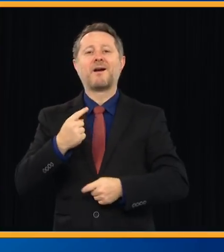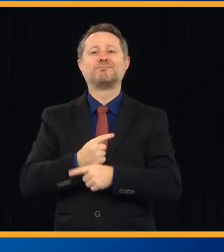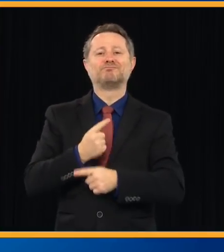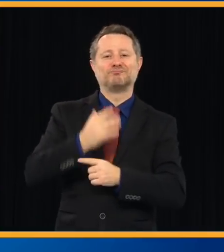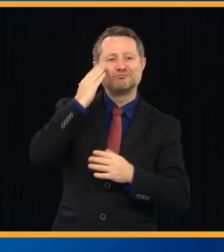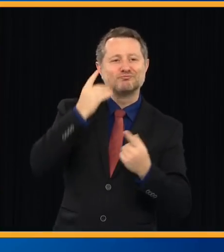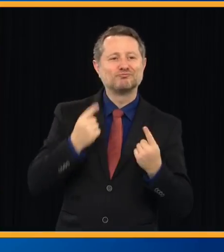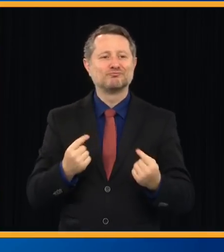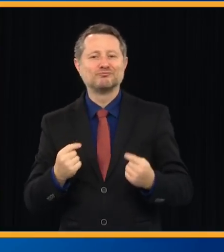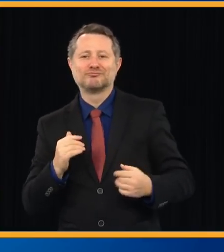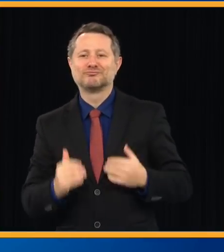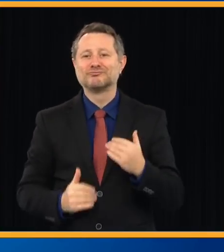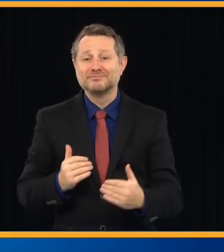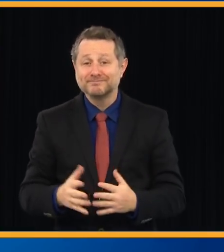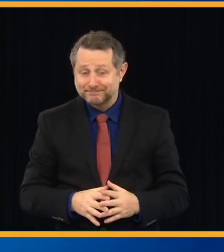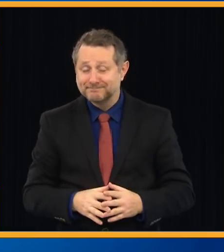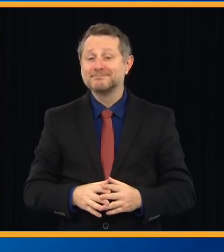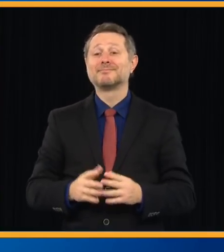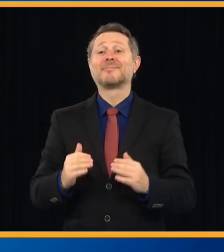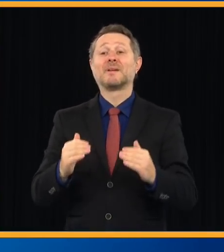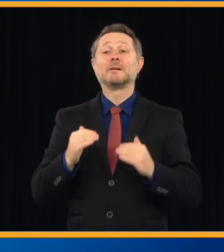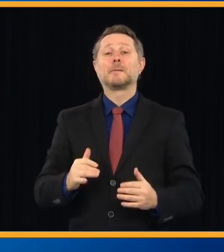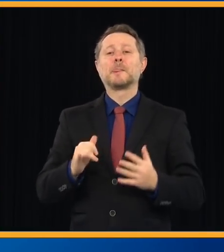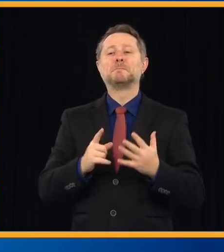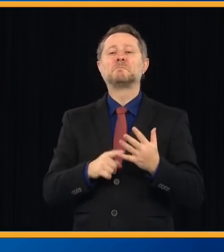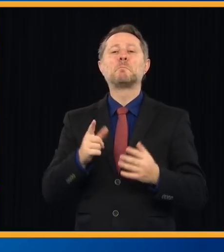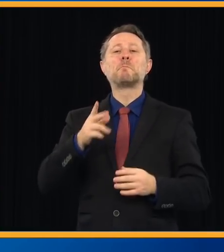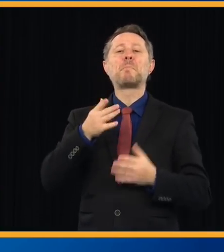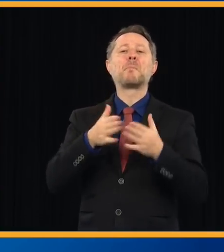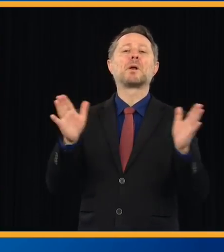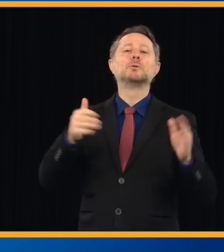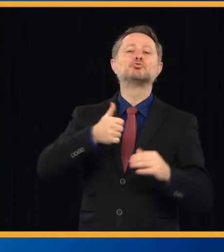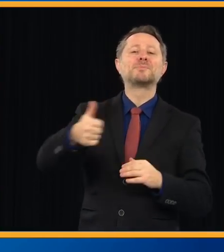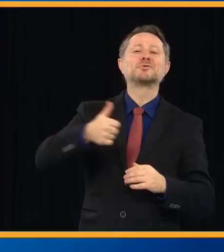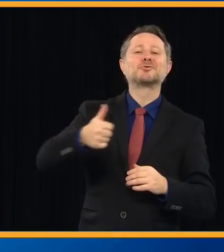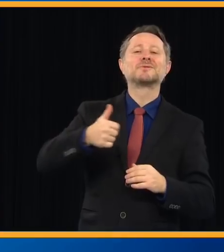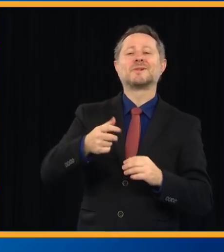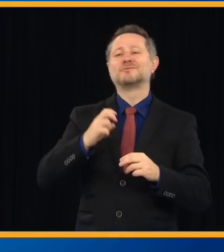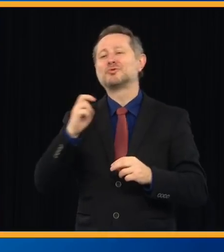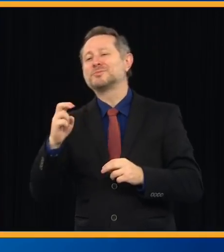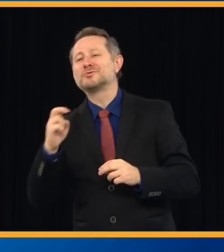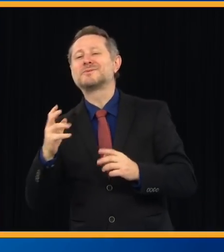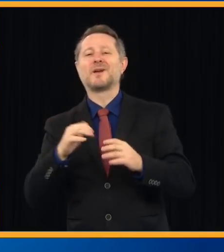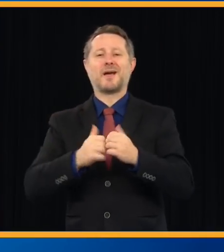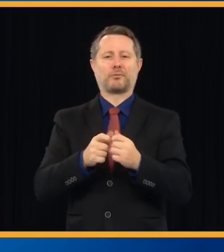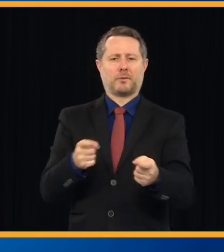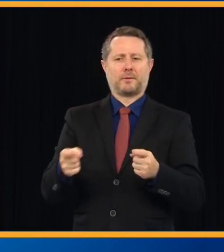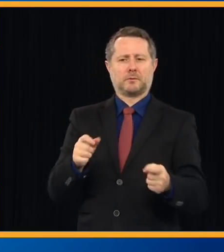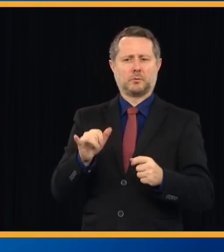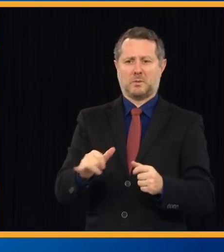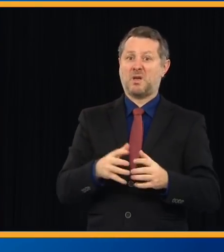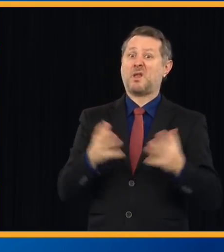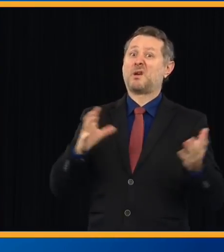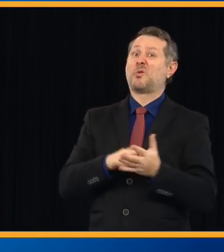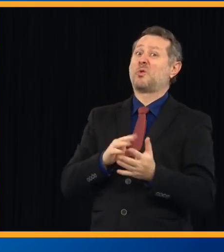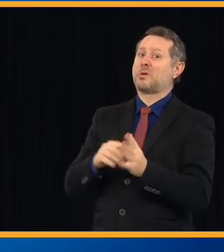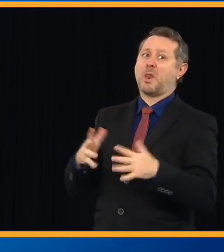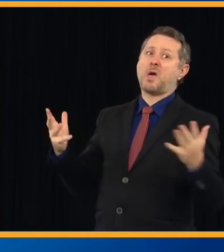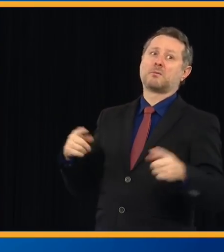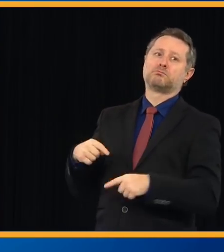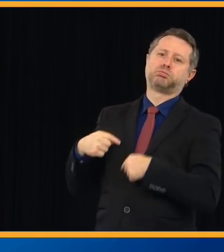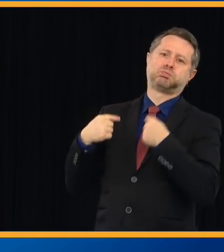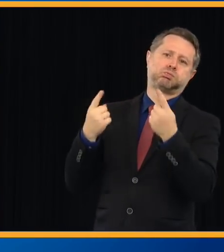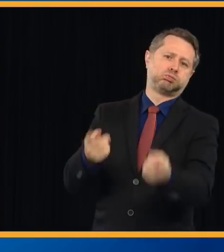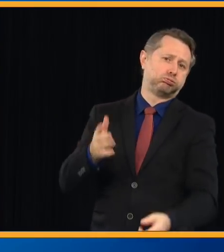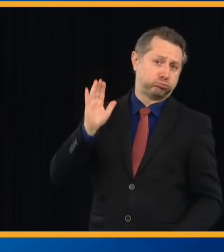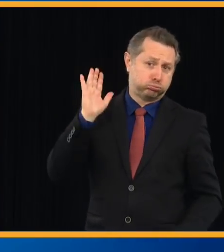short period of time? What do you do about public transportation? We learned a whole lesson with the downstate public transportation